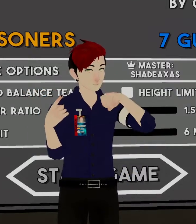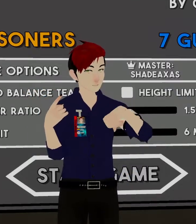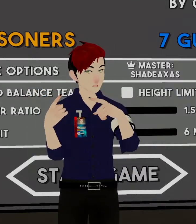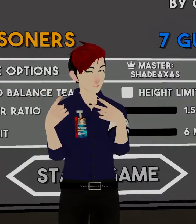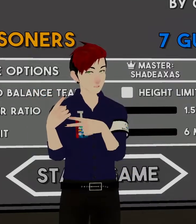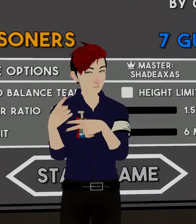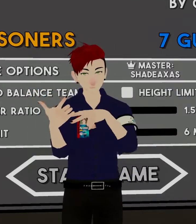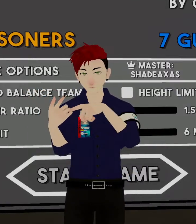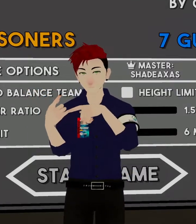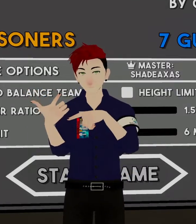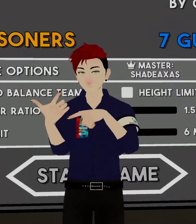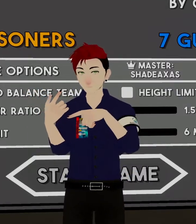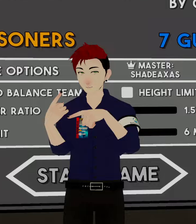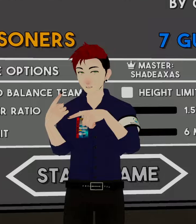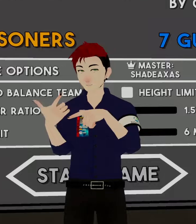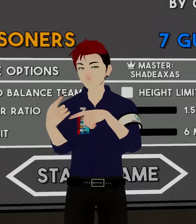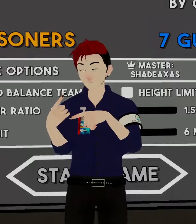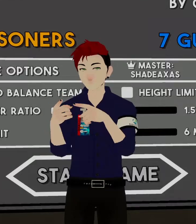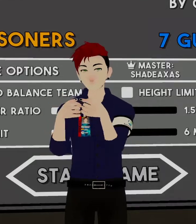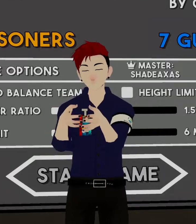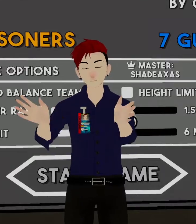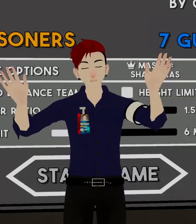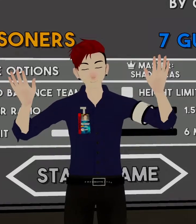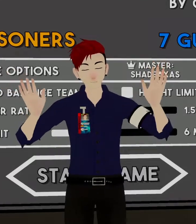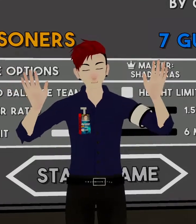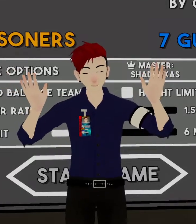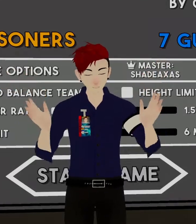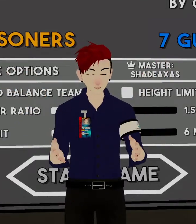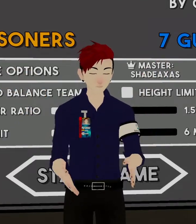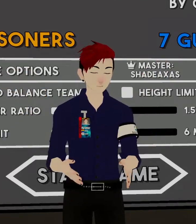that's a sign you can use. Gun. Just keep it general.